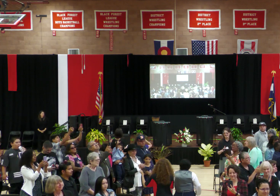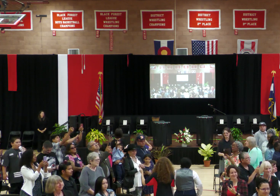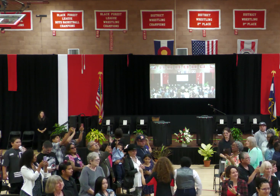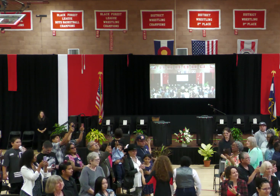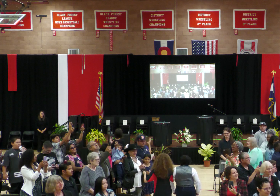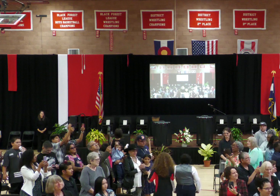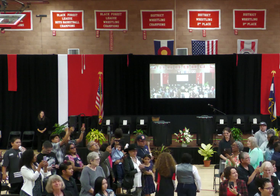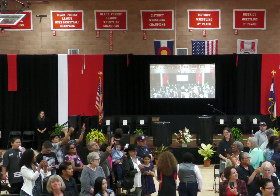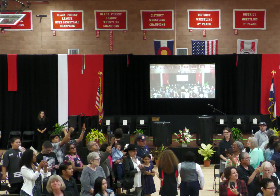entrance.